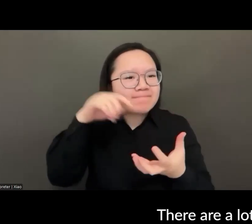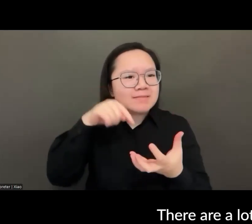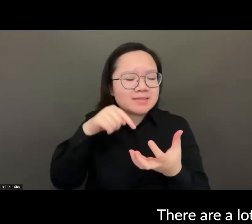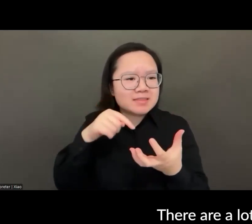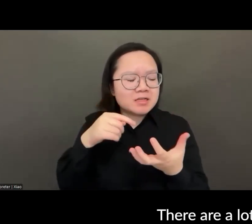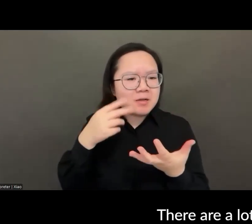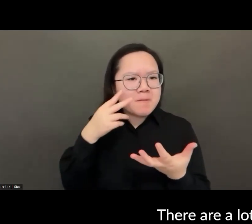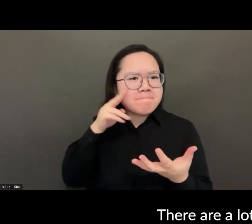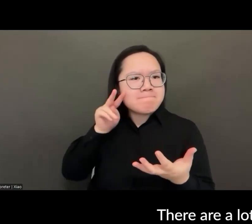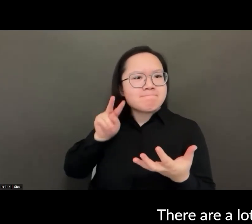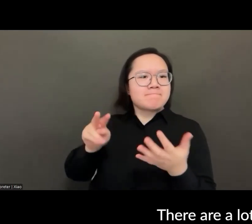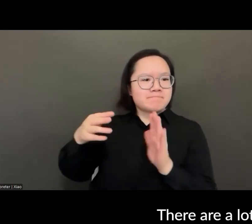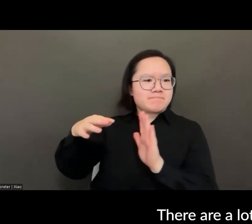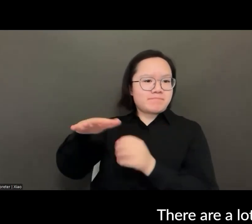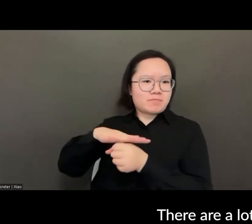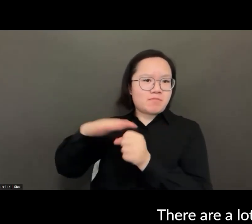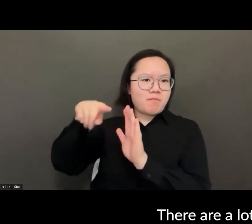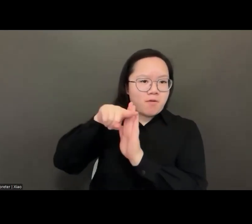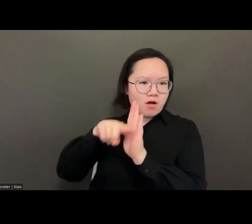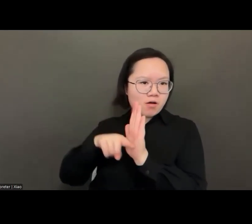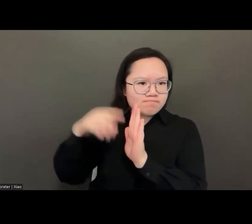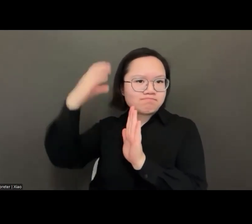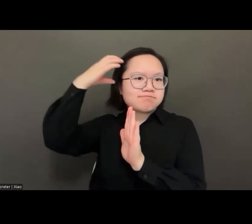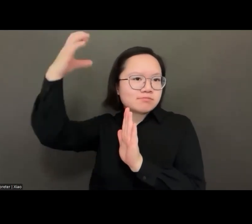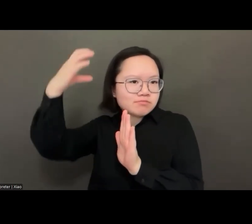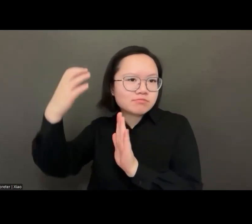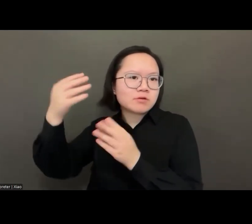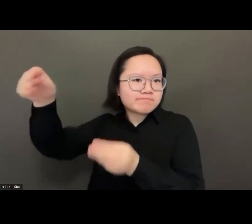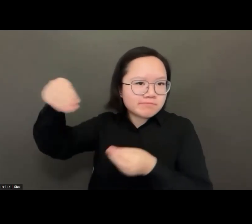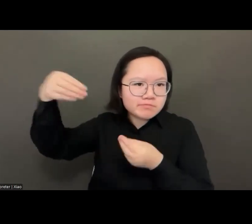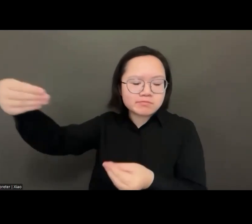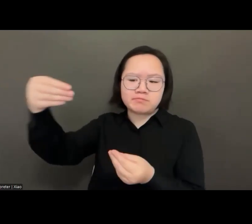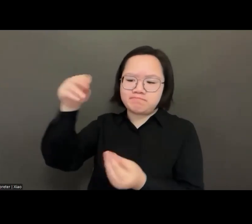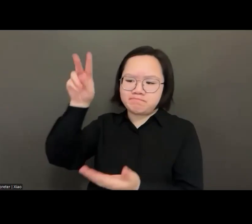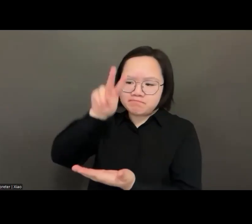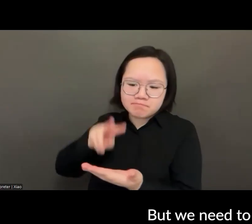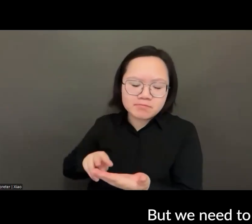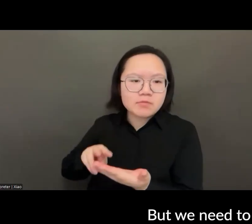documents that are within the government and